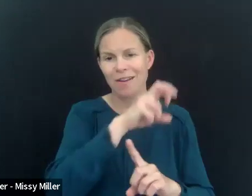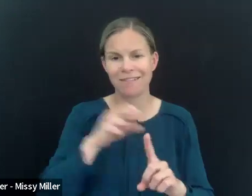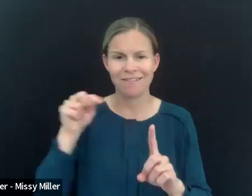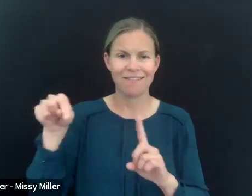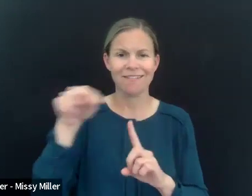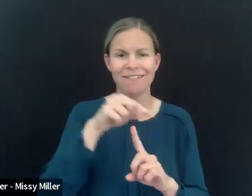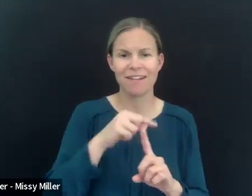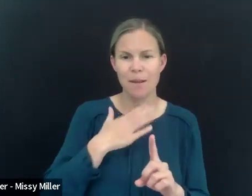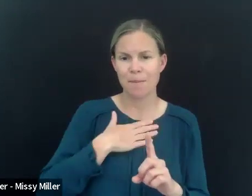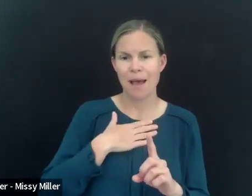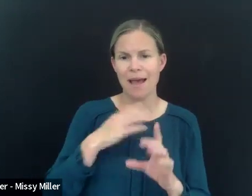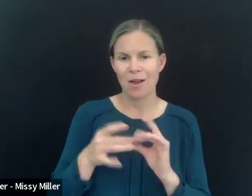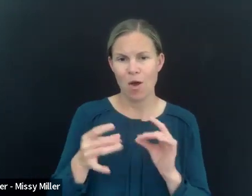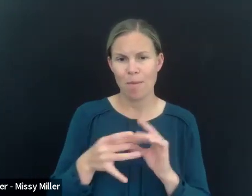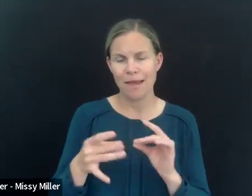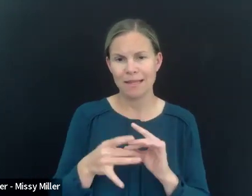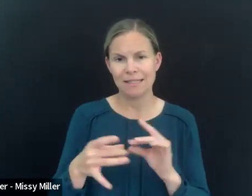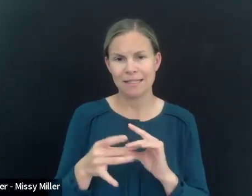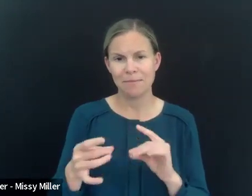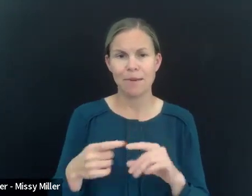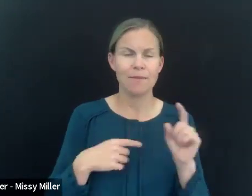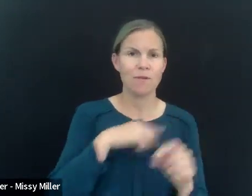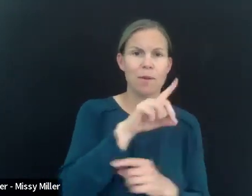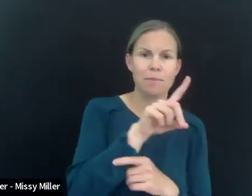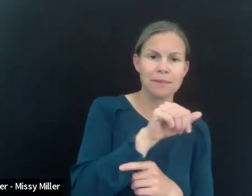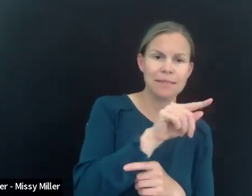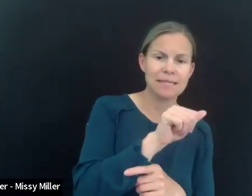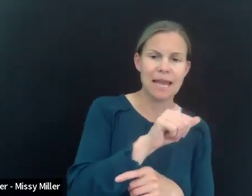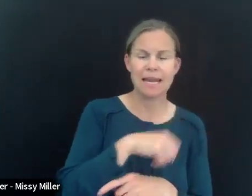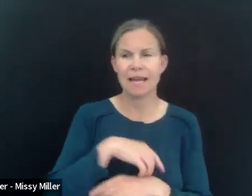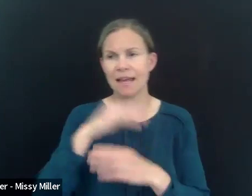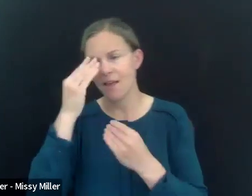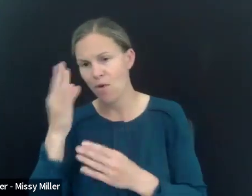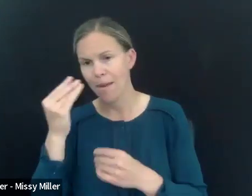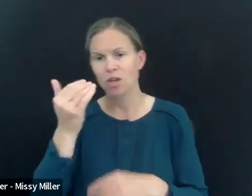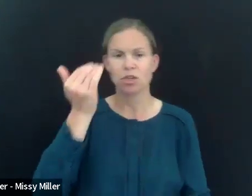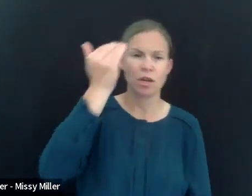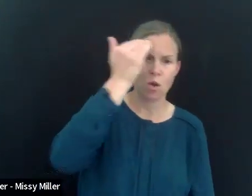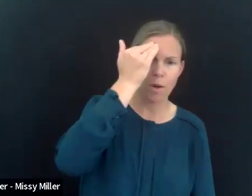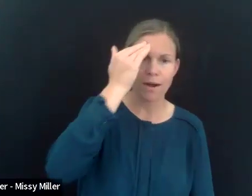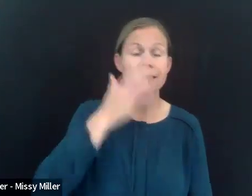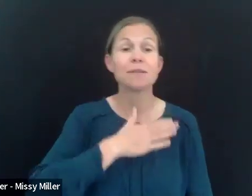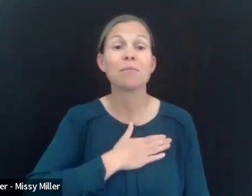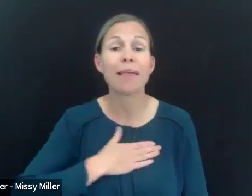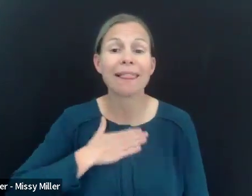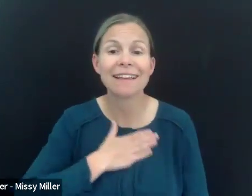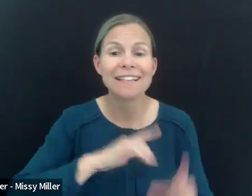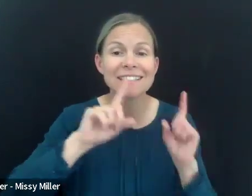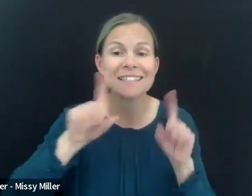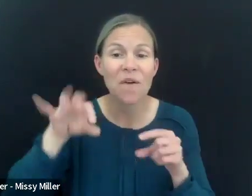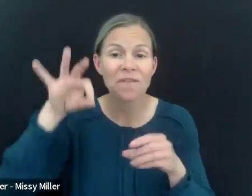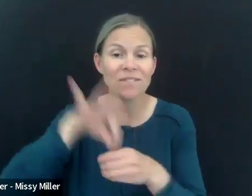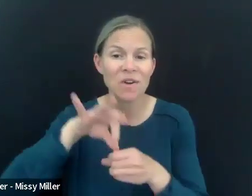is that from data to information awareness, please vote.